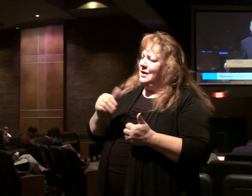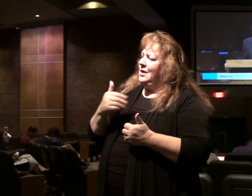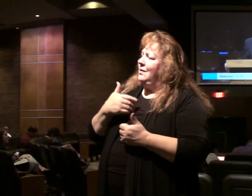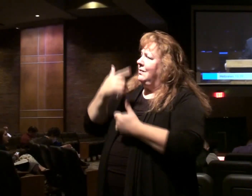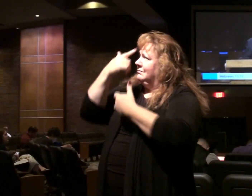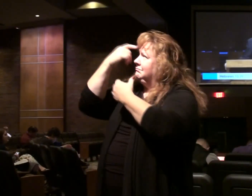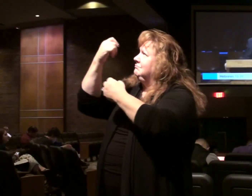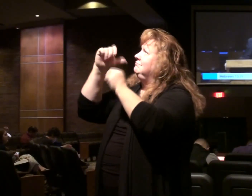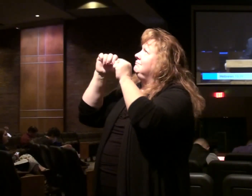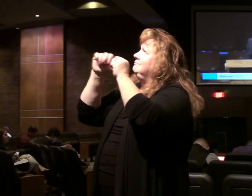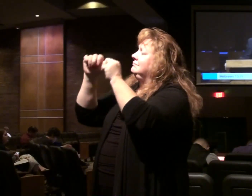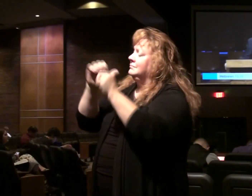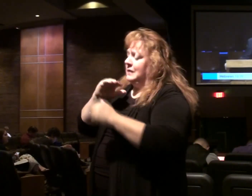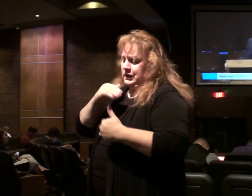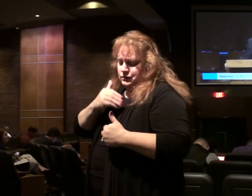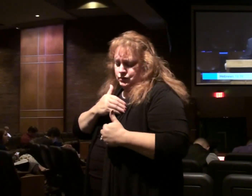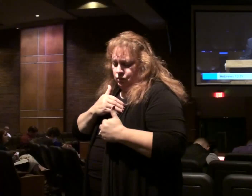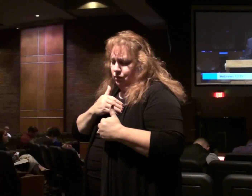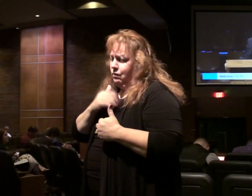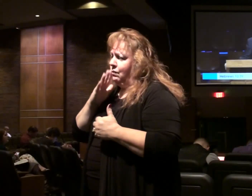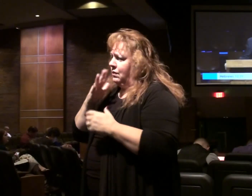preserving of the soul.